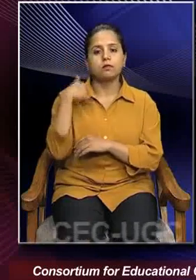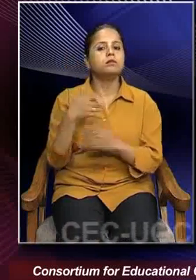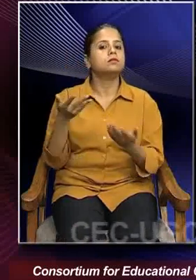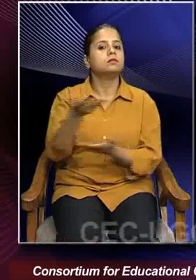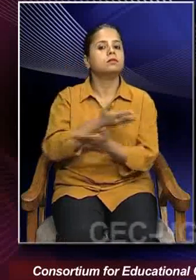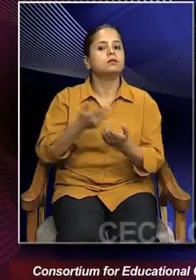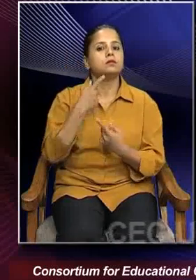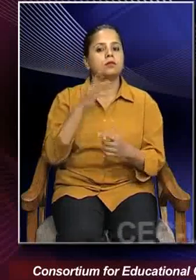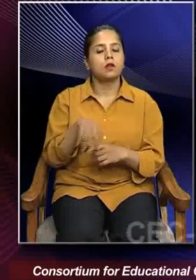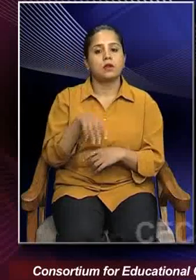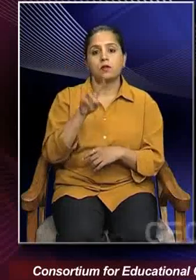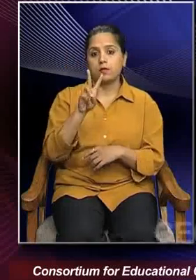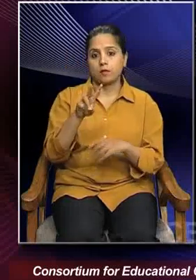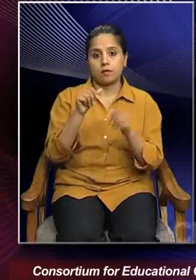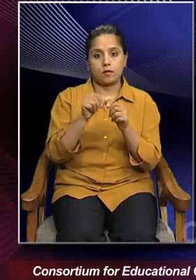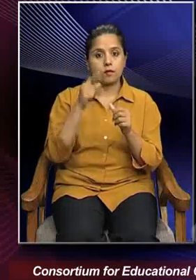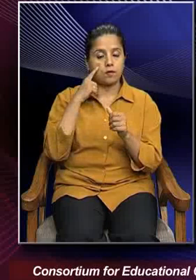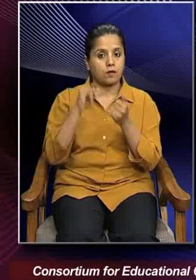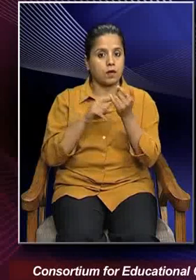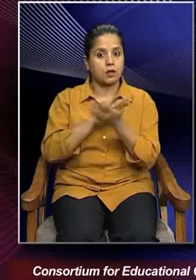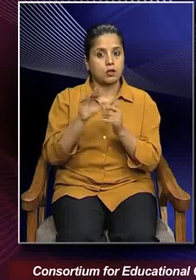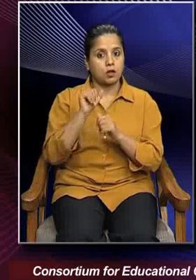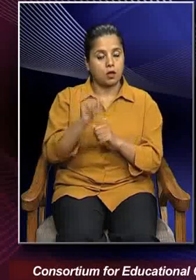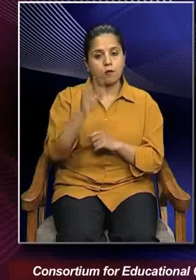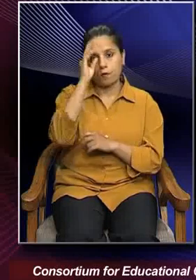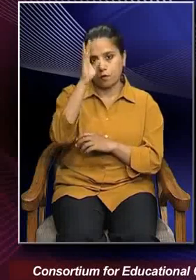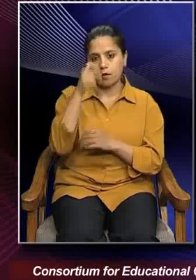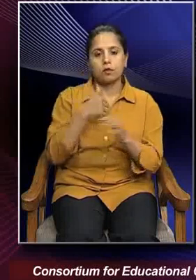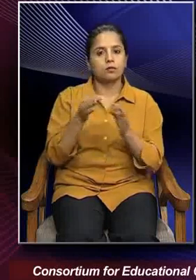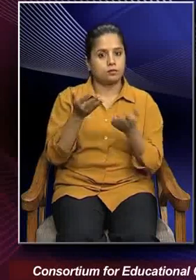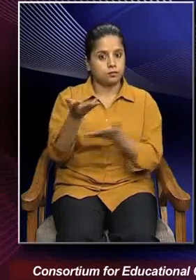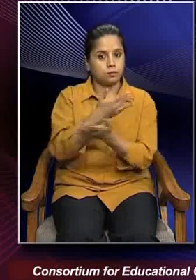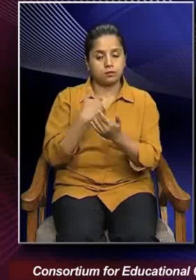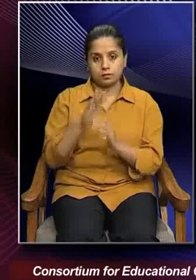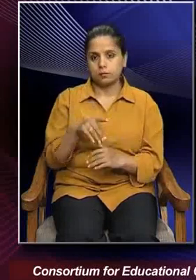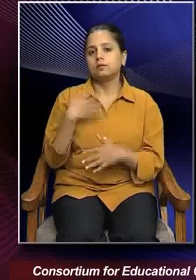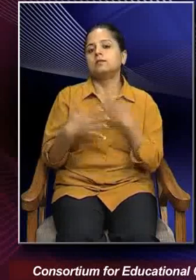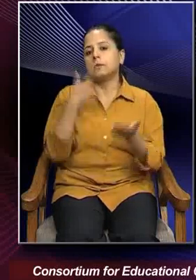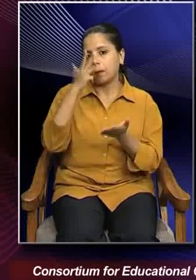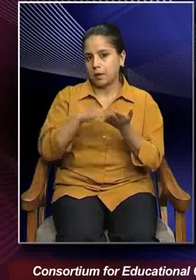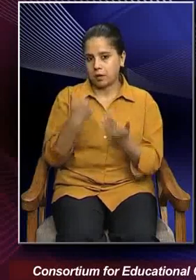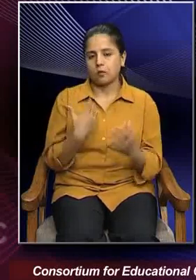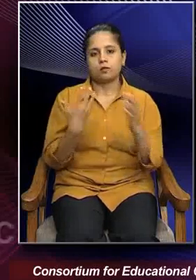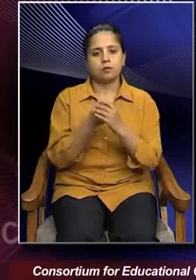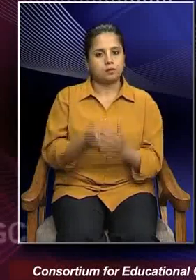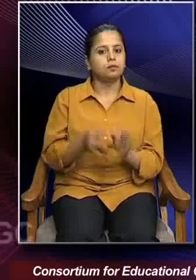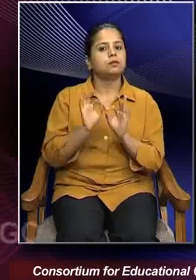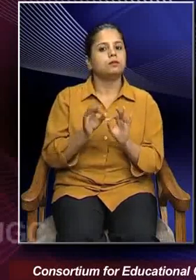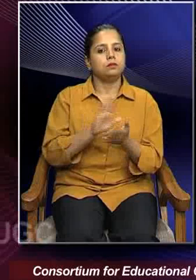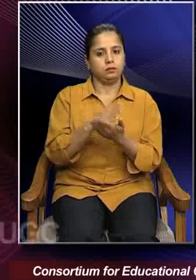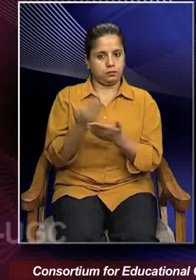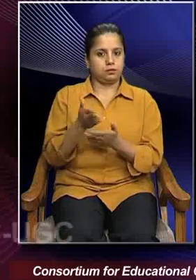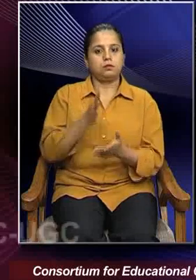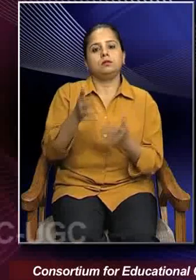discussing Vaiśeṣika Philosophy. We have with us Ms. Manisha, who is going to interpret this lecture in